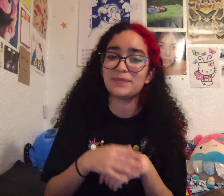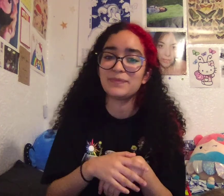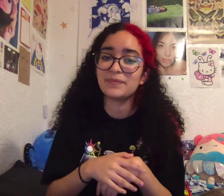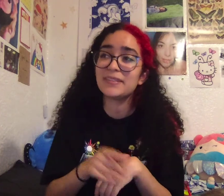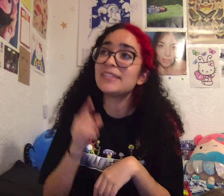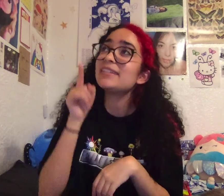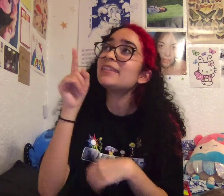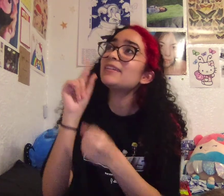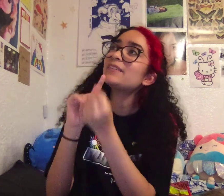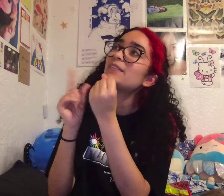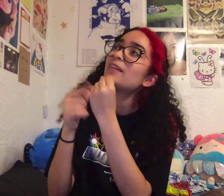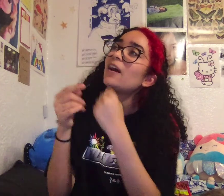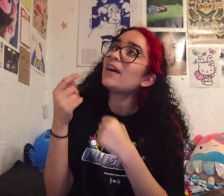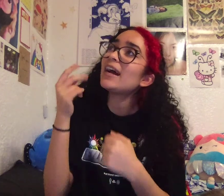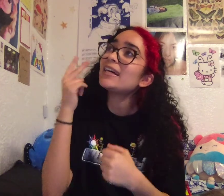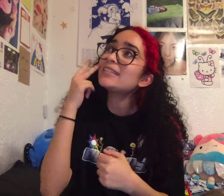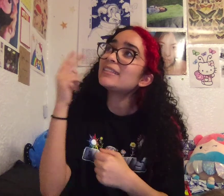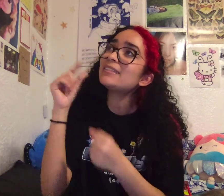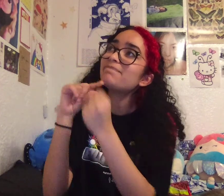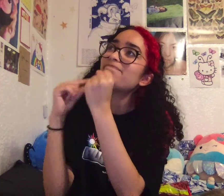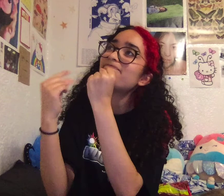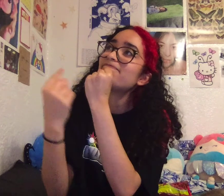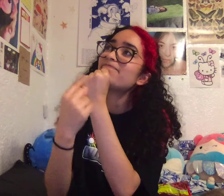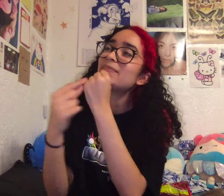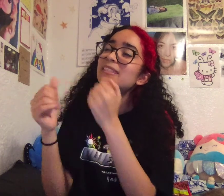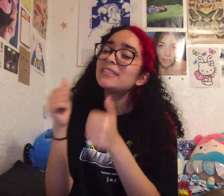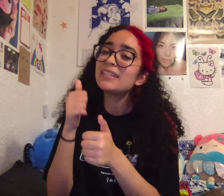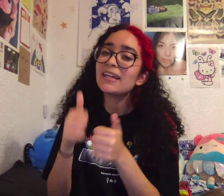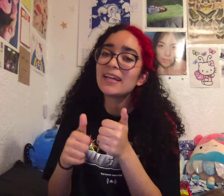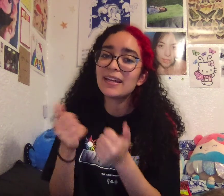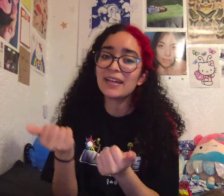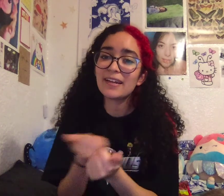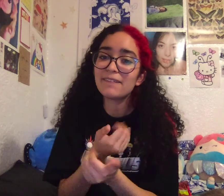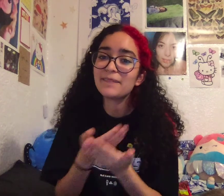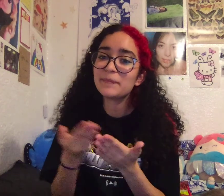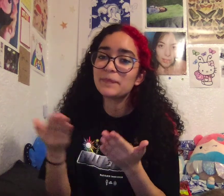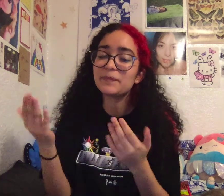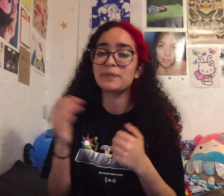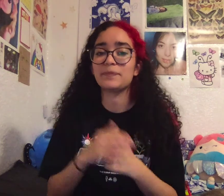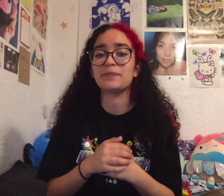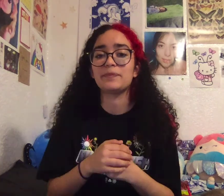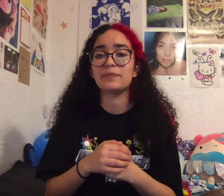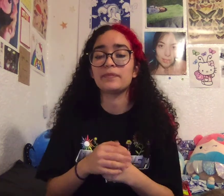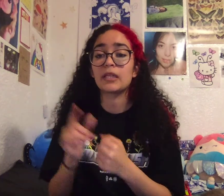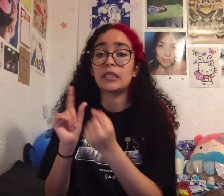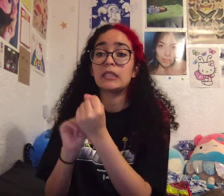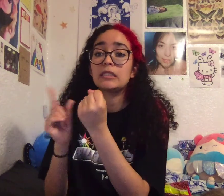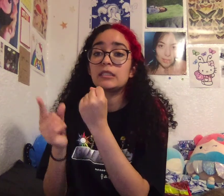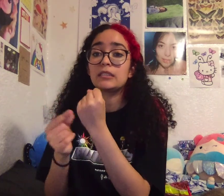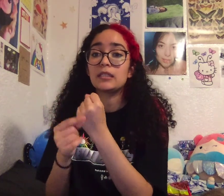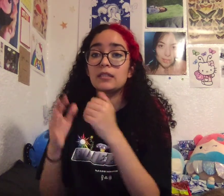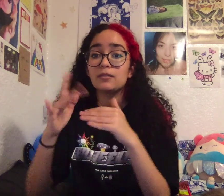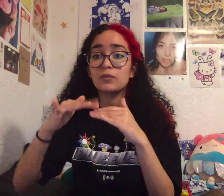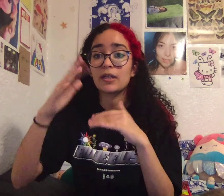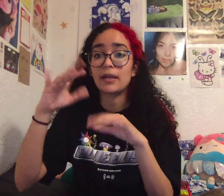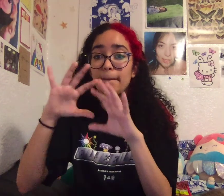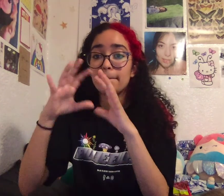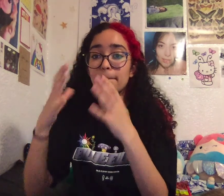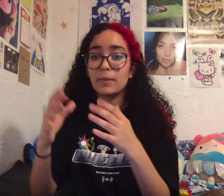I see the rings and everything. Saturn is a gas planet that's the sixth planet from the Sun and is in